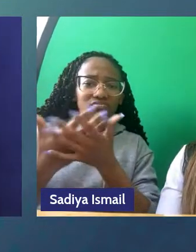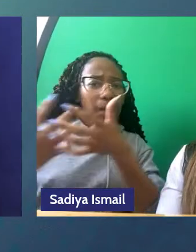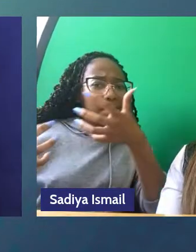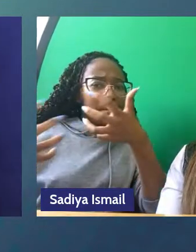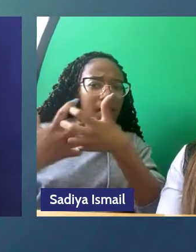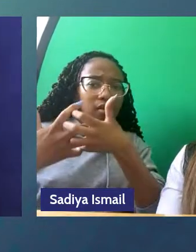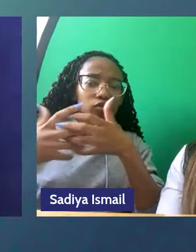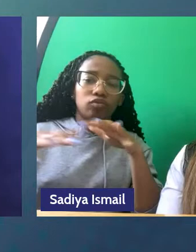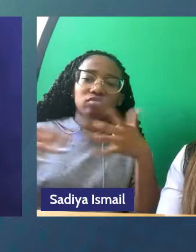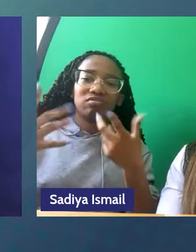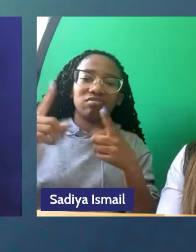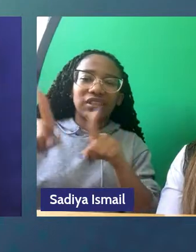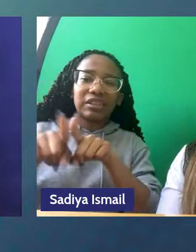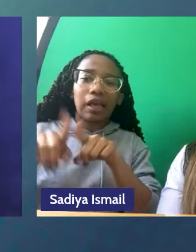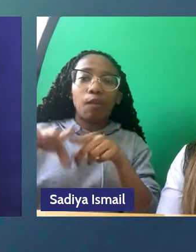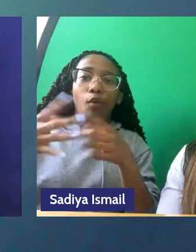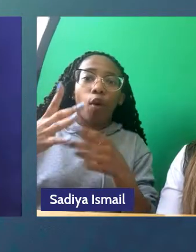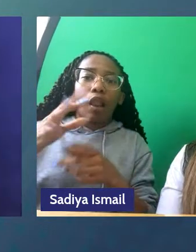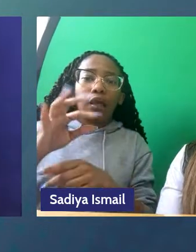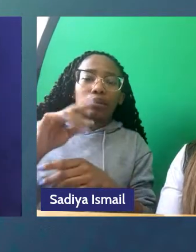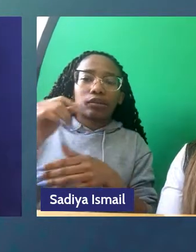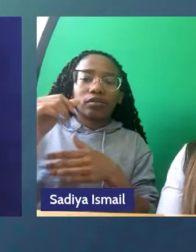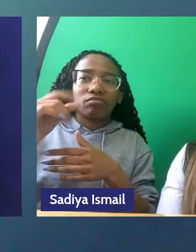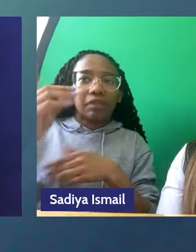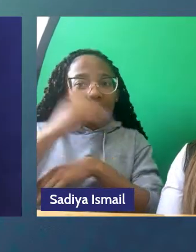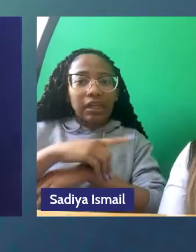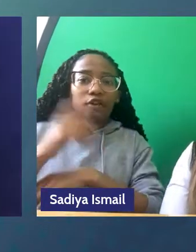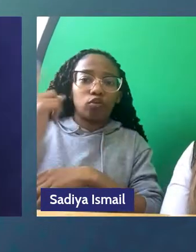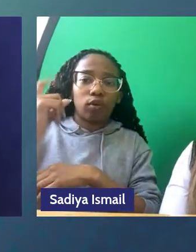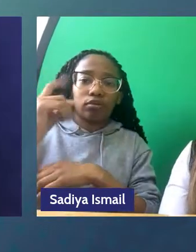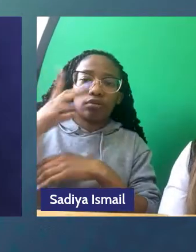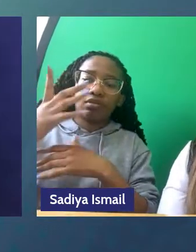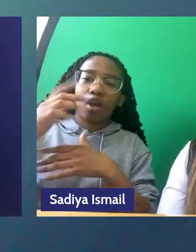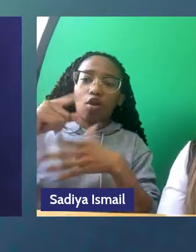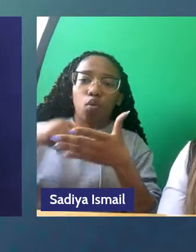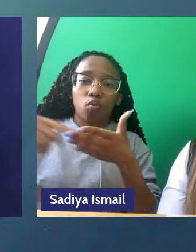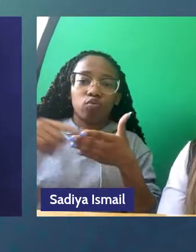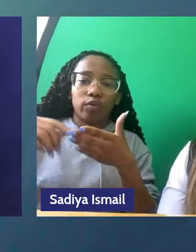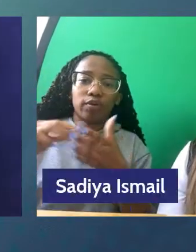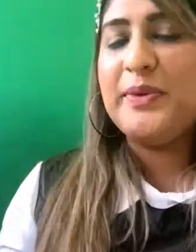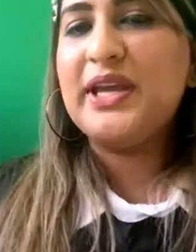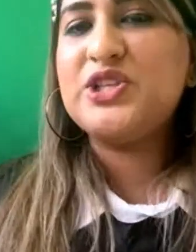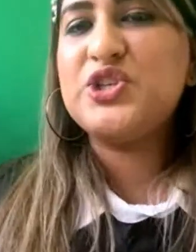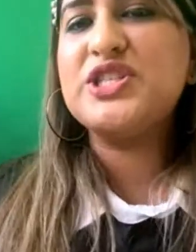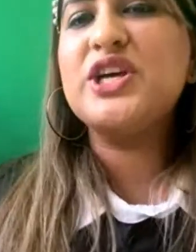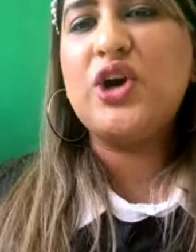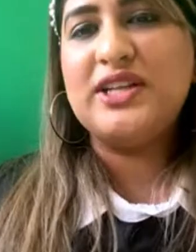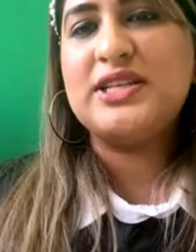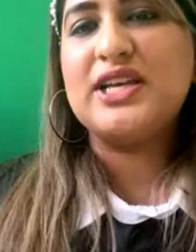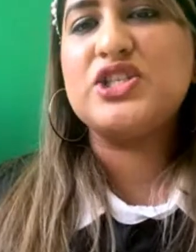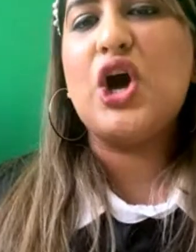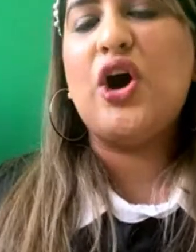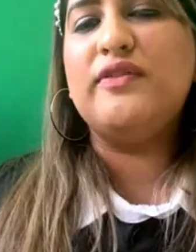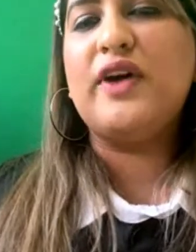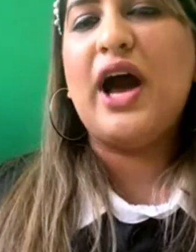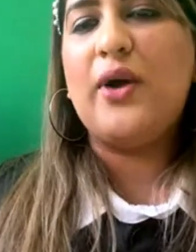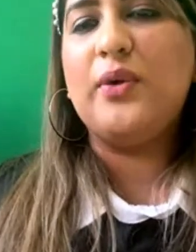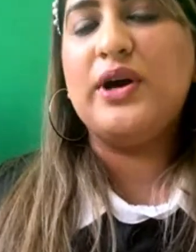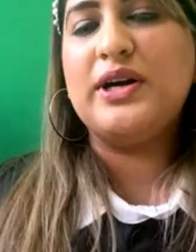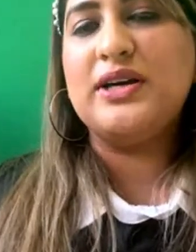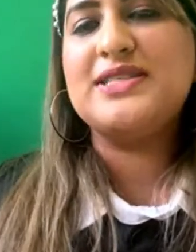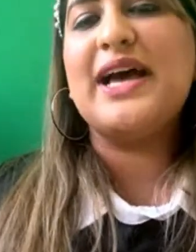or would it take me a couple of days or weeks just to adapt? I think it's very similar. It's just the context